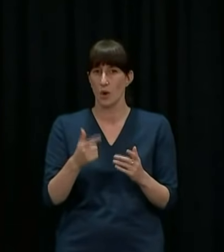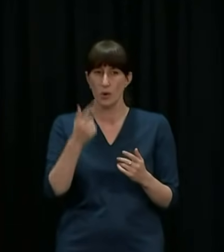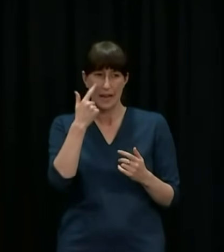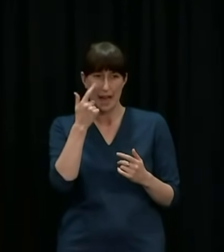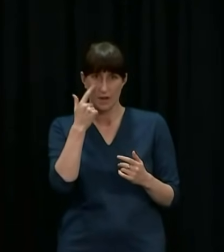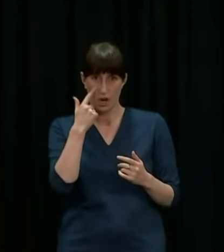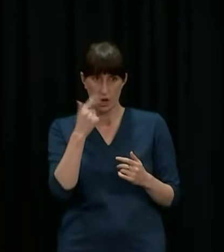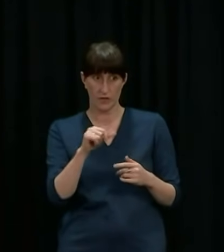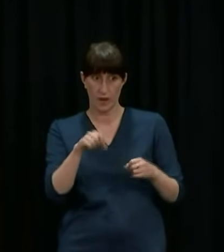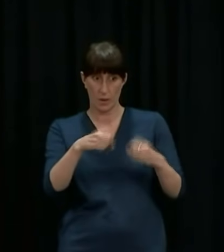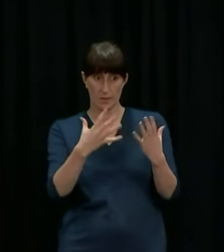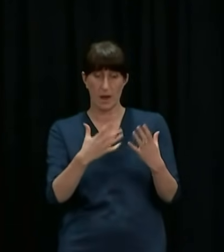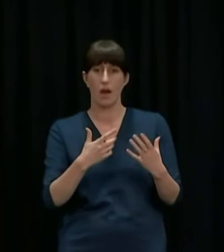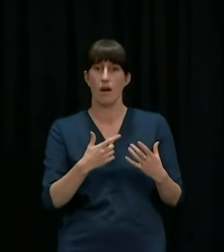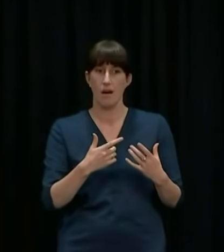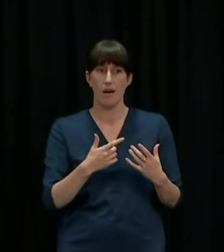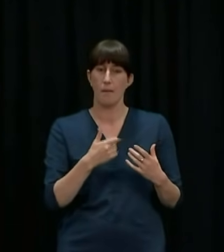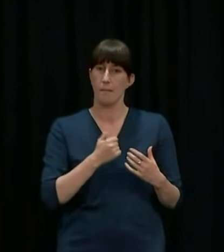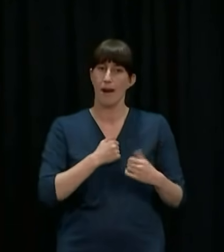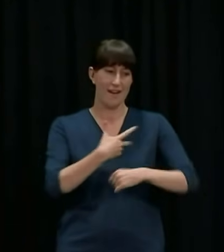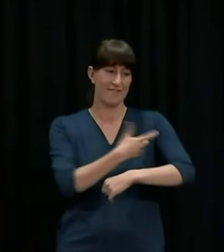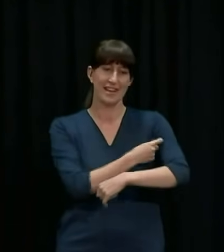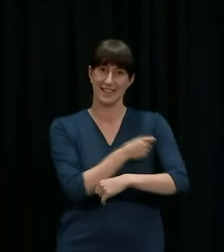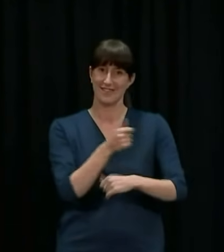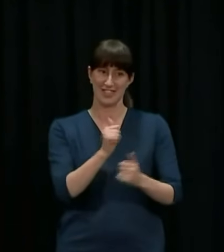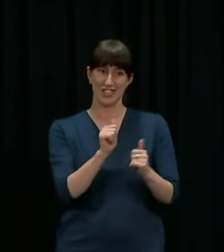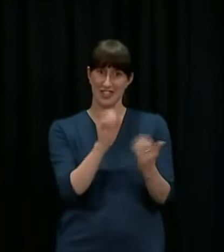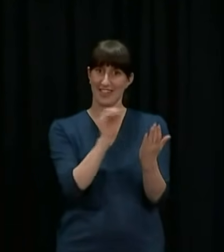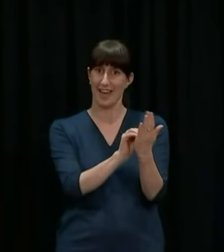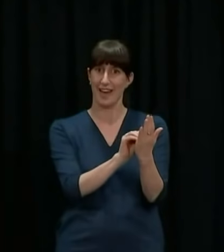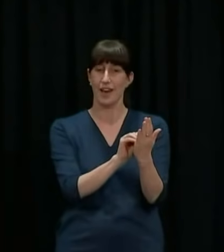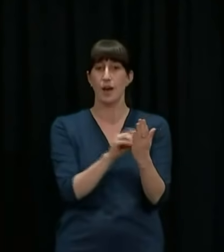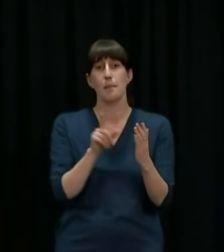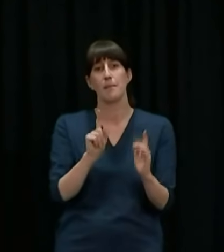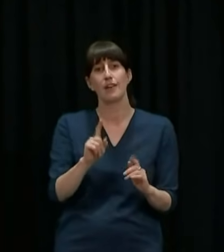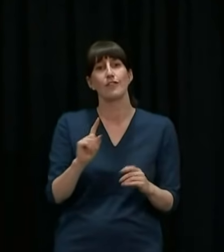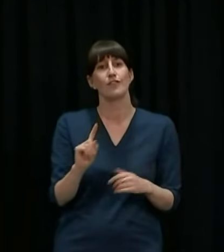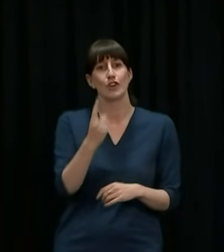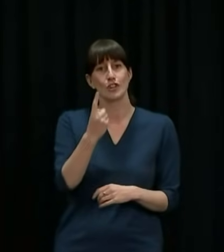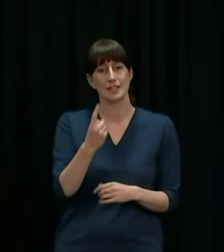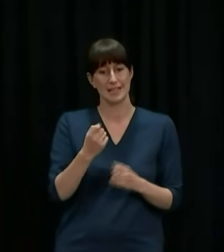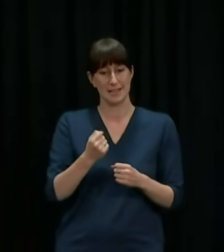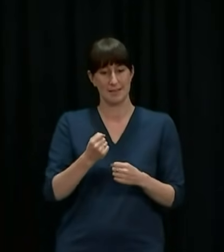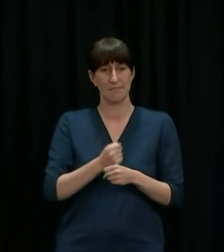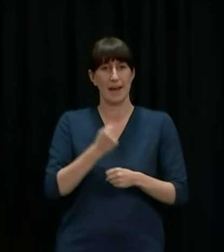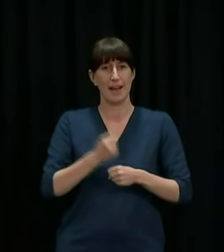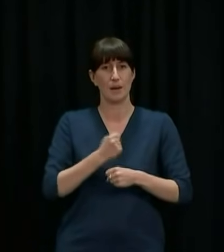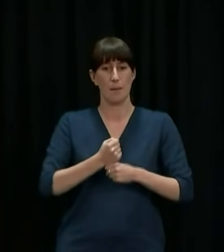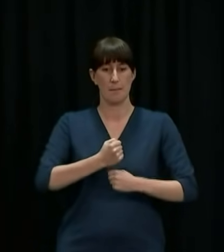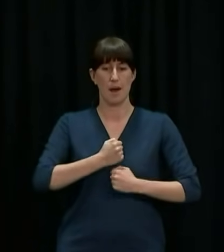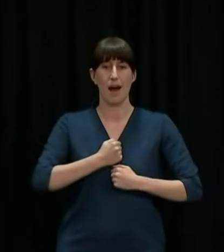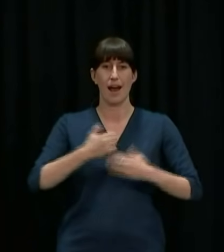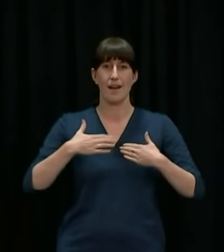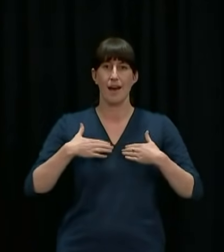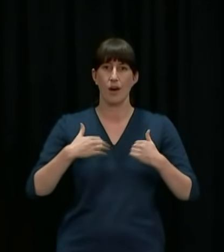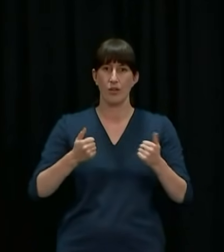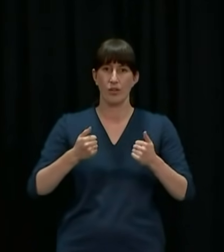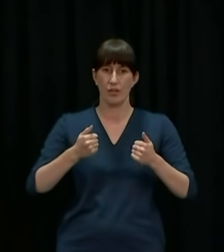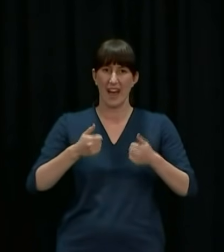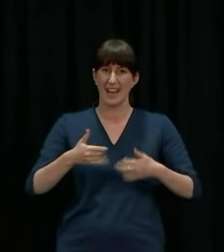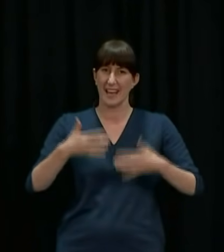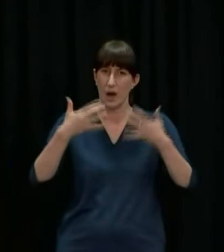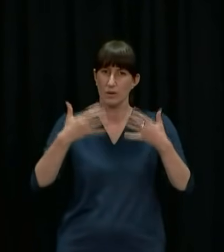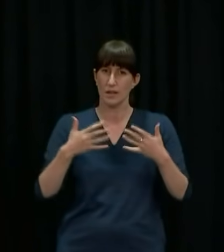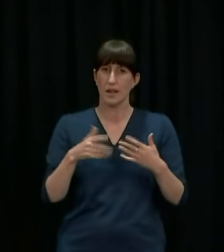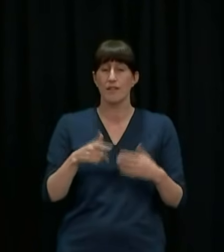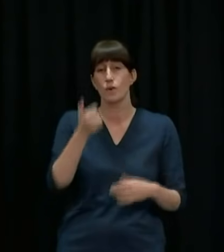instance, people will need to create a My Health account, and then they will be able to access that record that is available for people 16 and over. At this